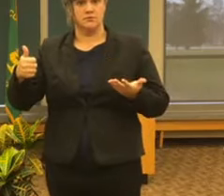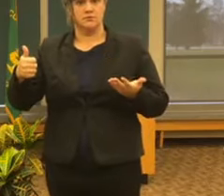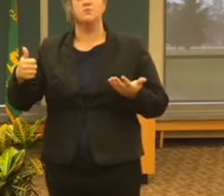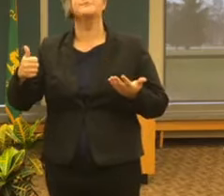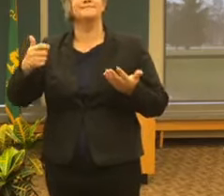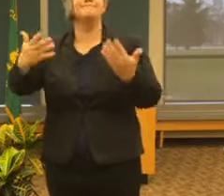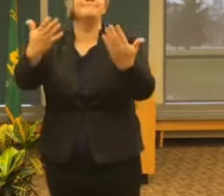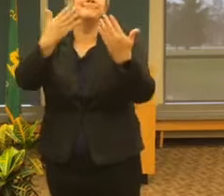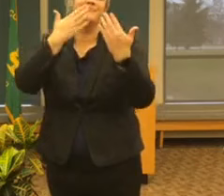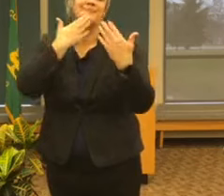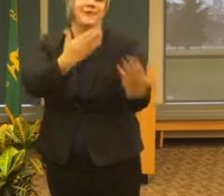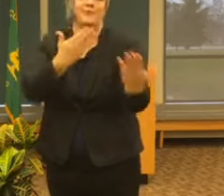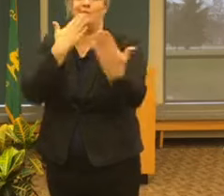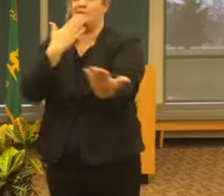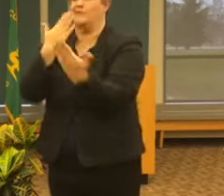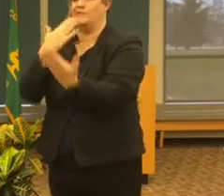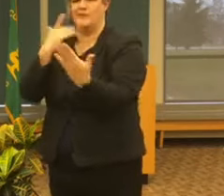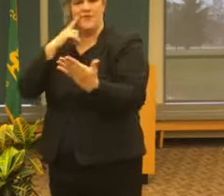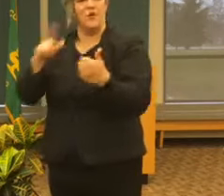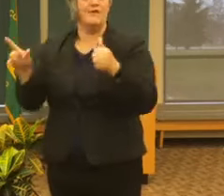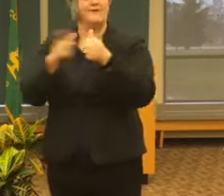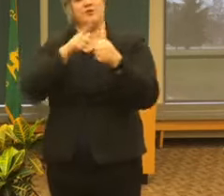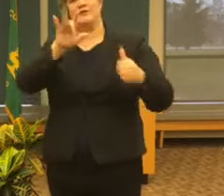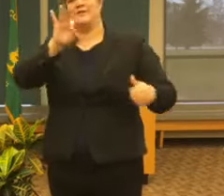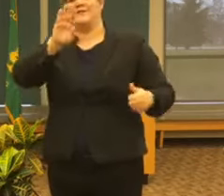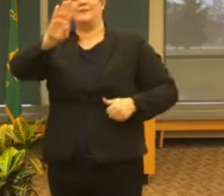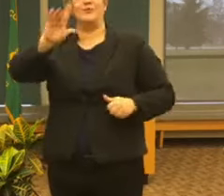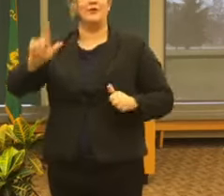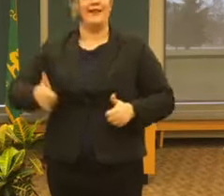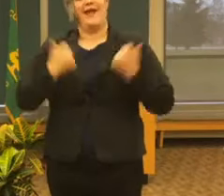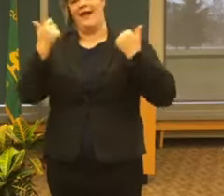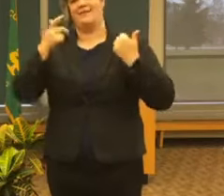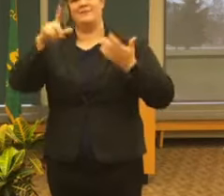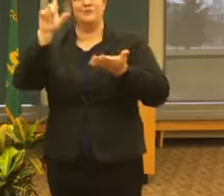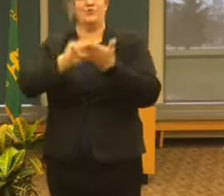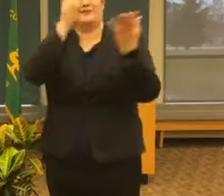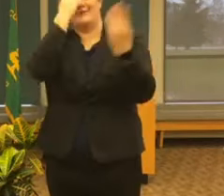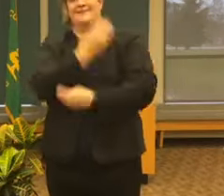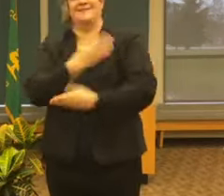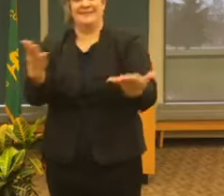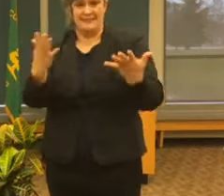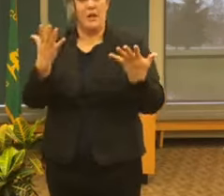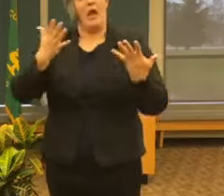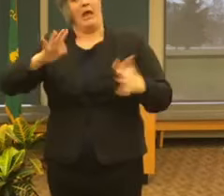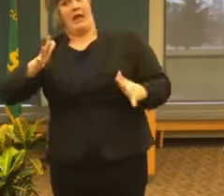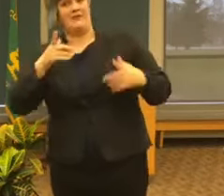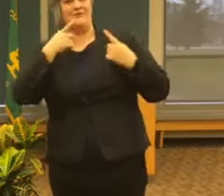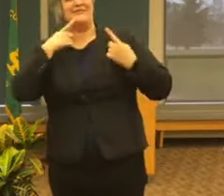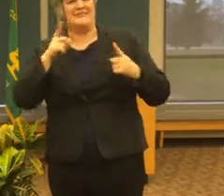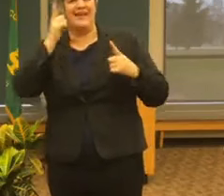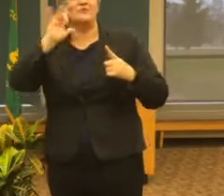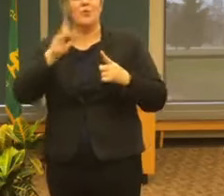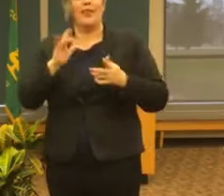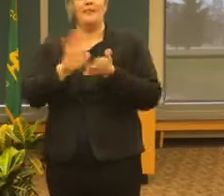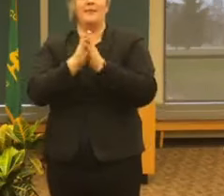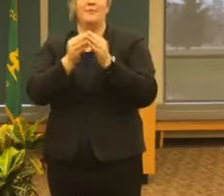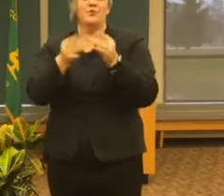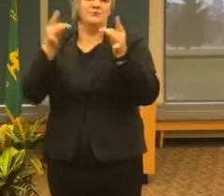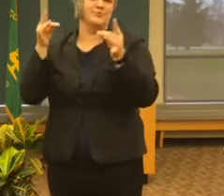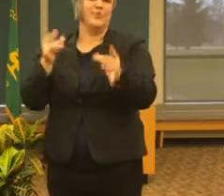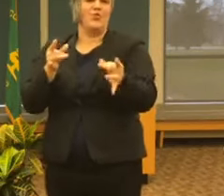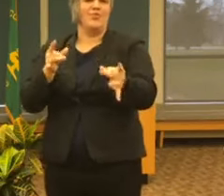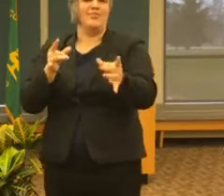Well, I want to thank you for helping make our first Facebook Live press conference a reasonable success. We'll get better at this as we move forward,